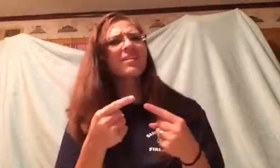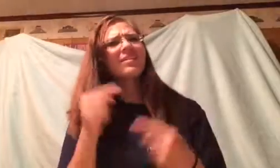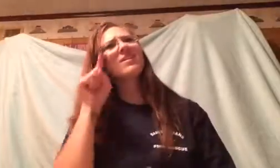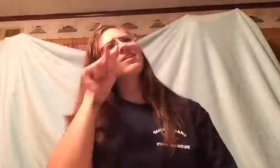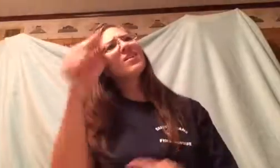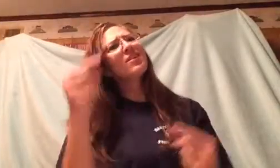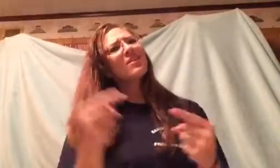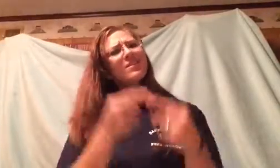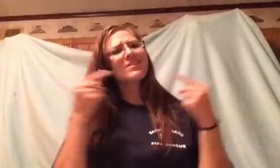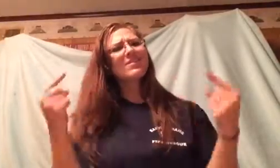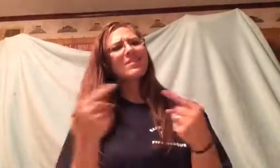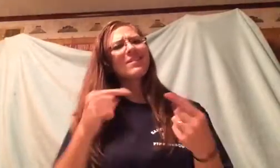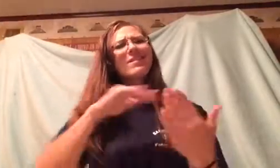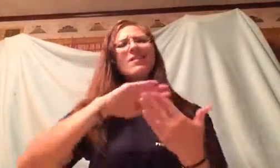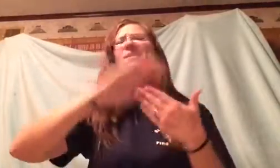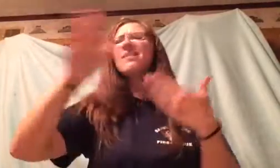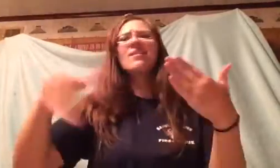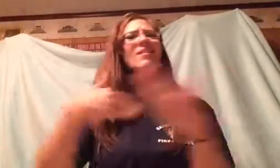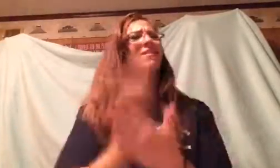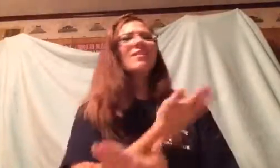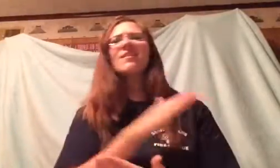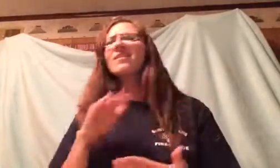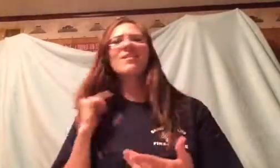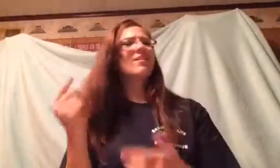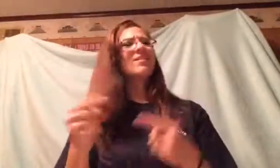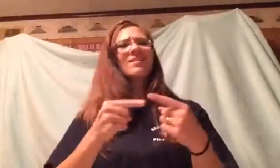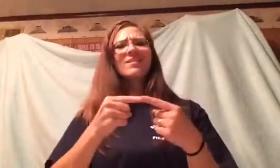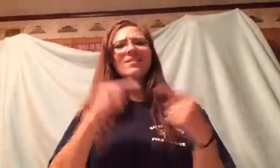You kind of strange, so once did I